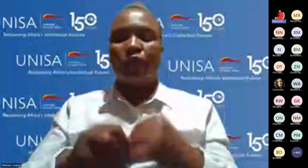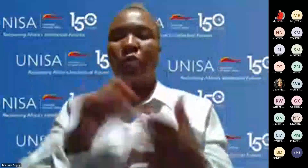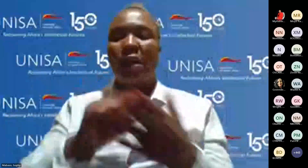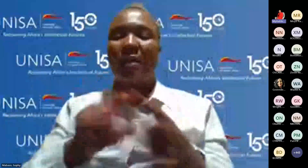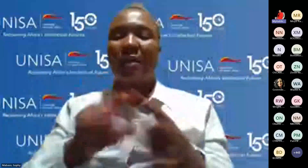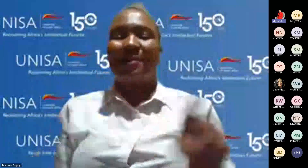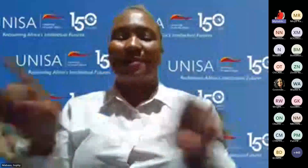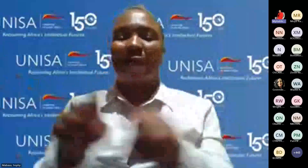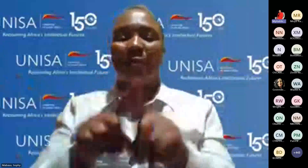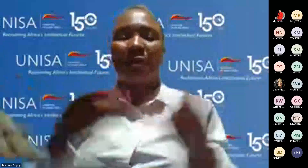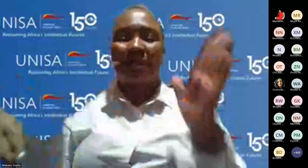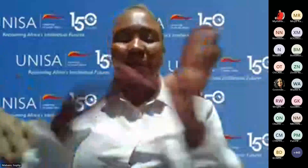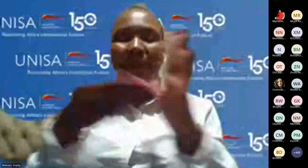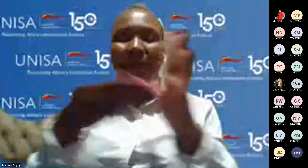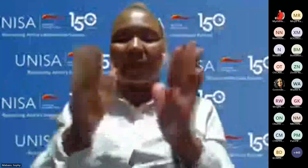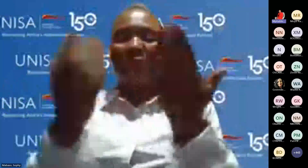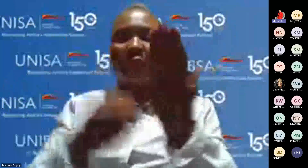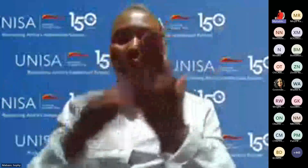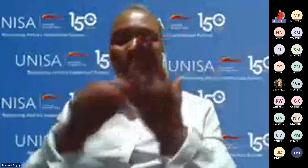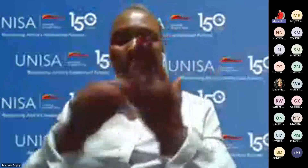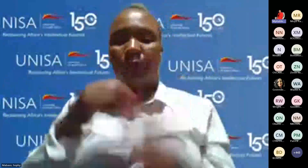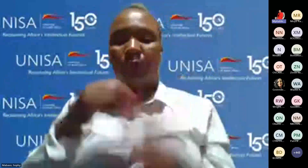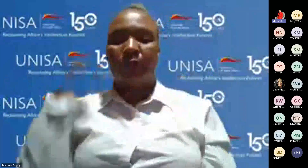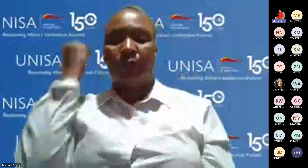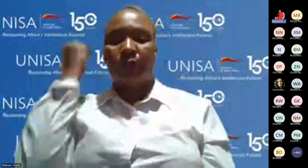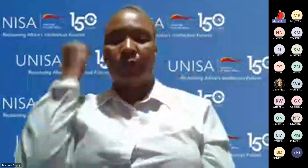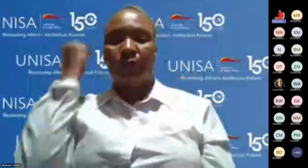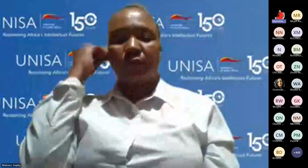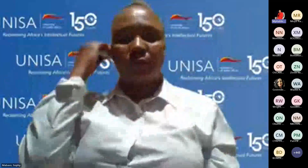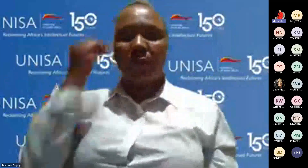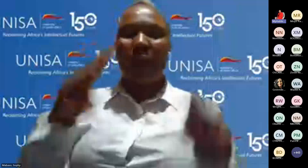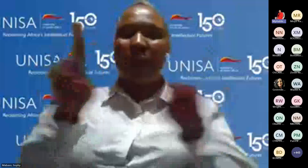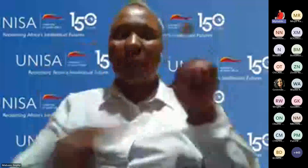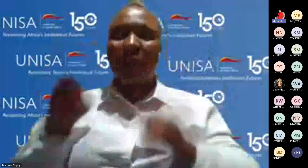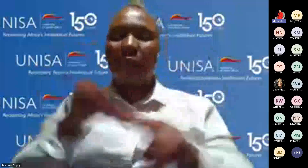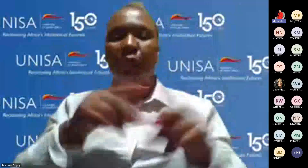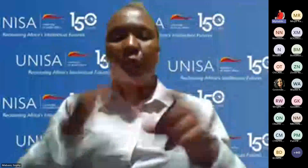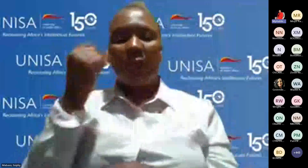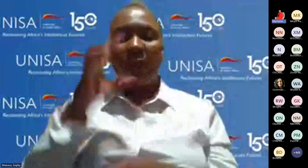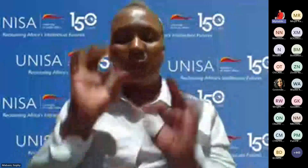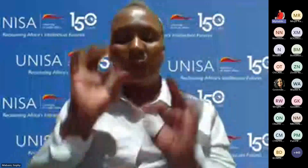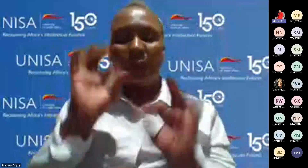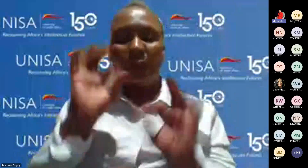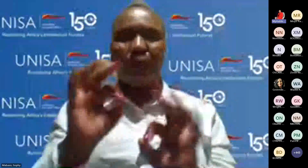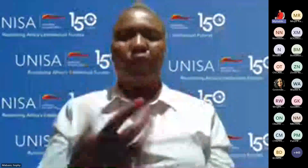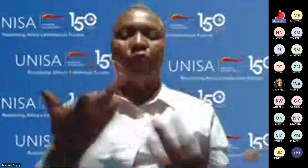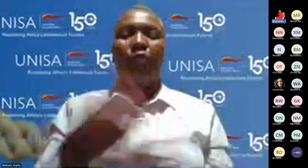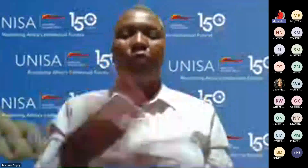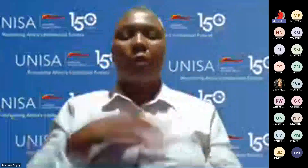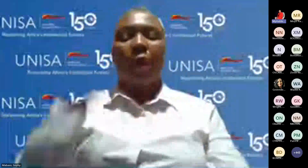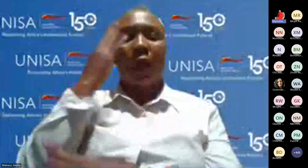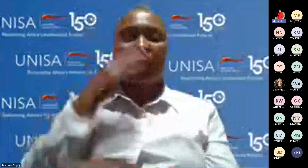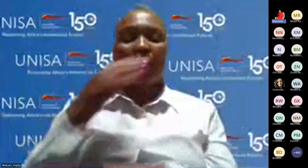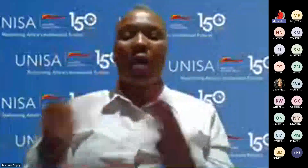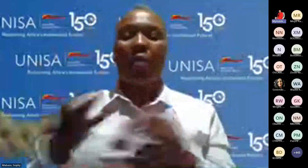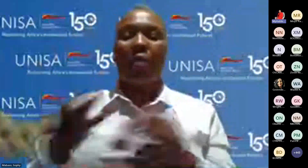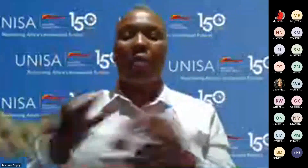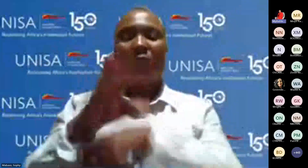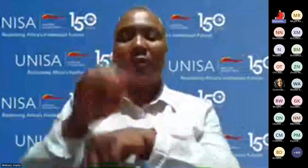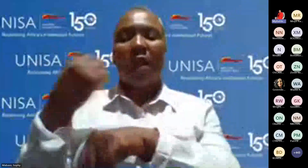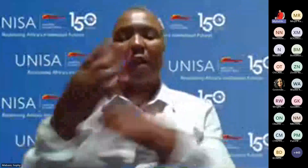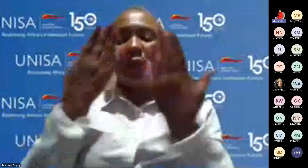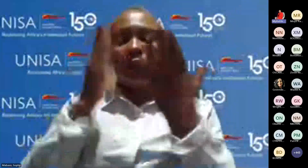the textbook. Try to check if you understand it. Can you know how I advise other students